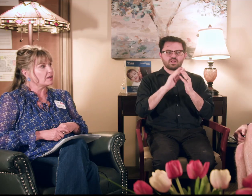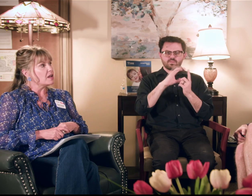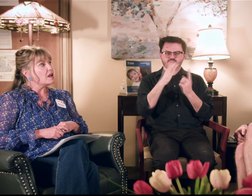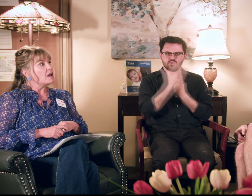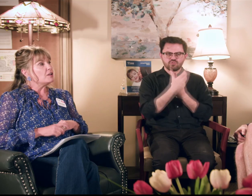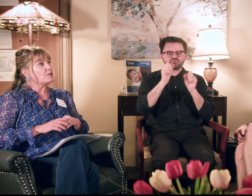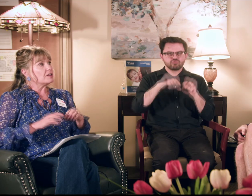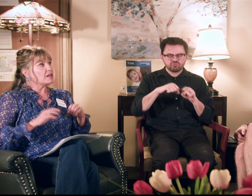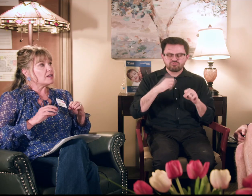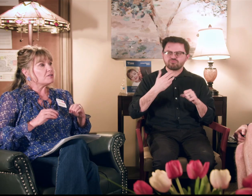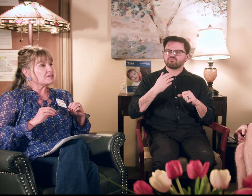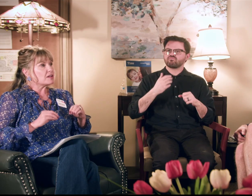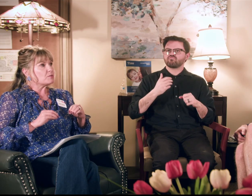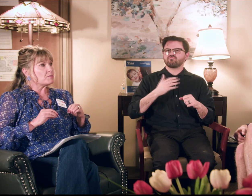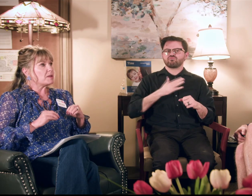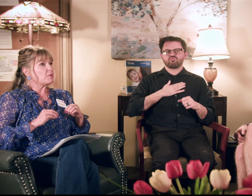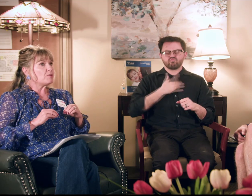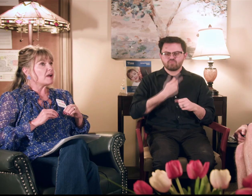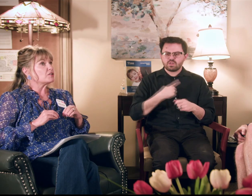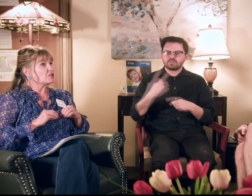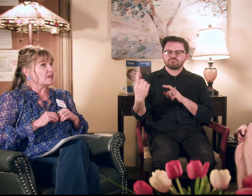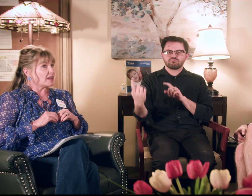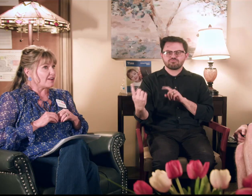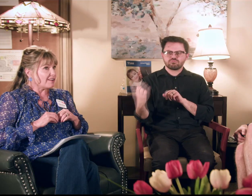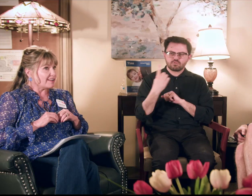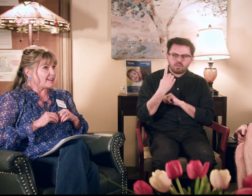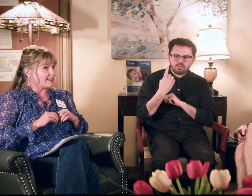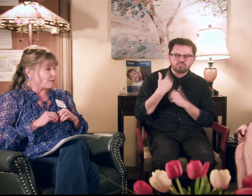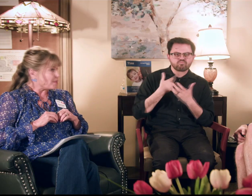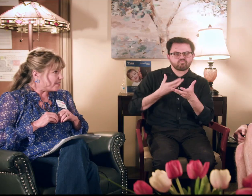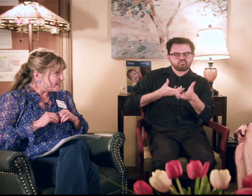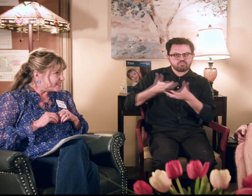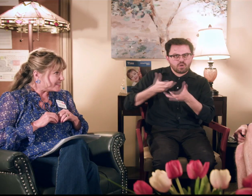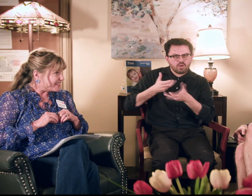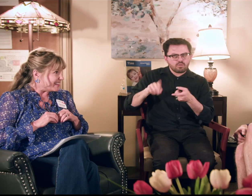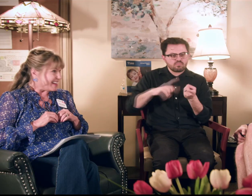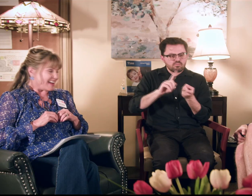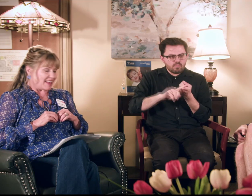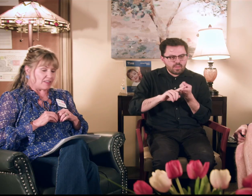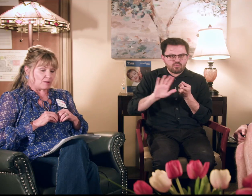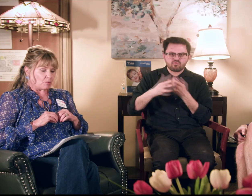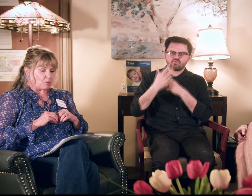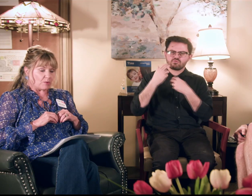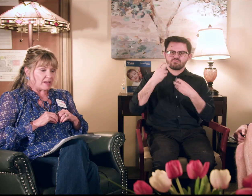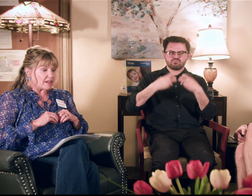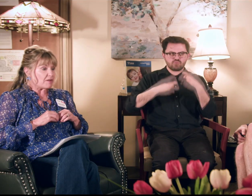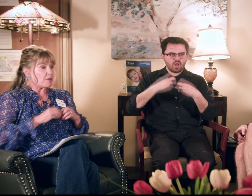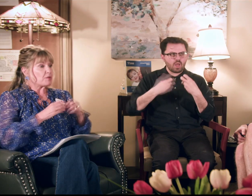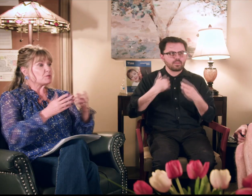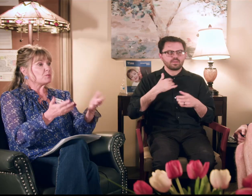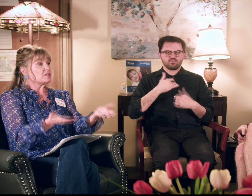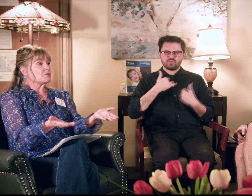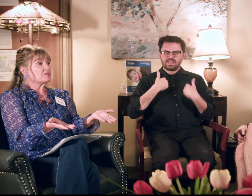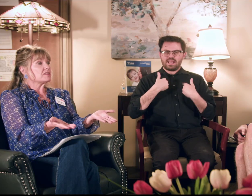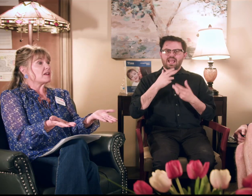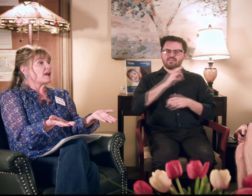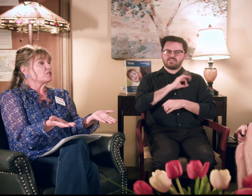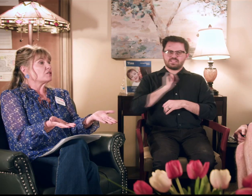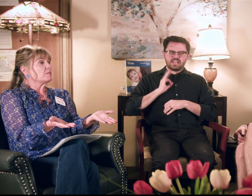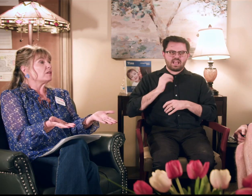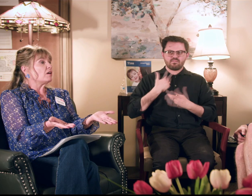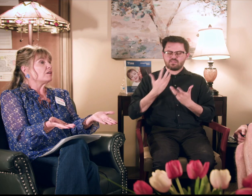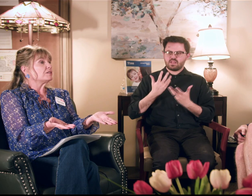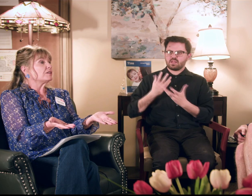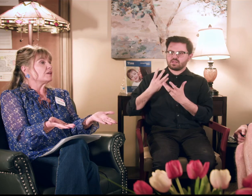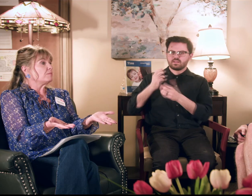going through. You can intersect with people who actually care and empathize. And then we give out those resources